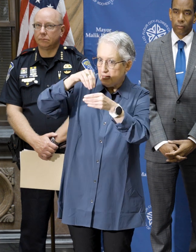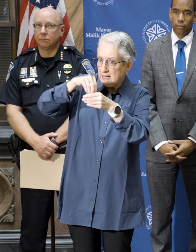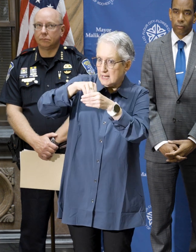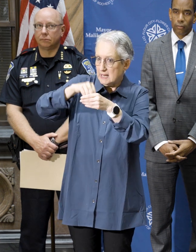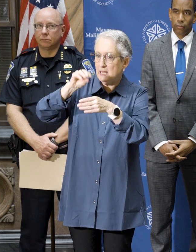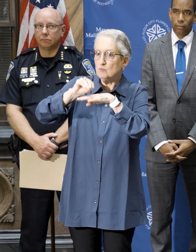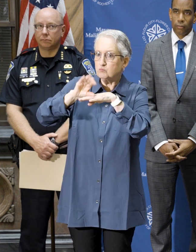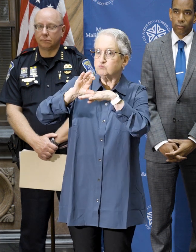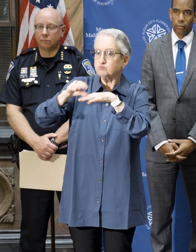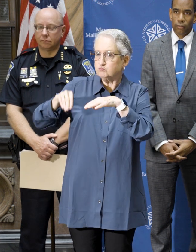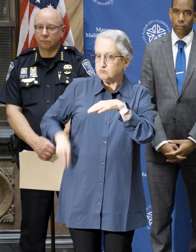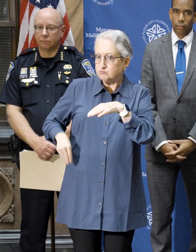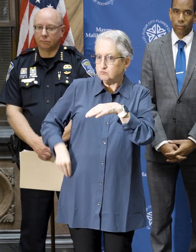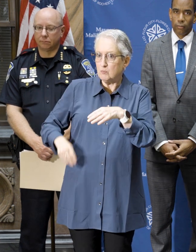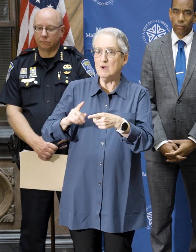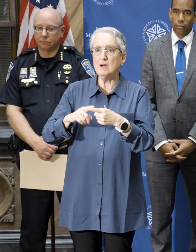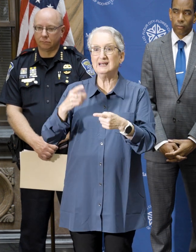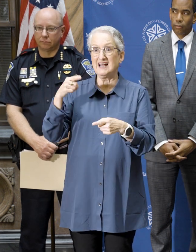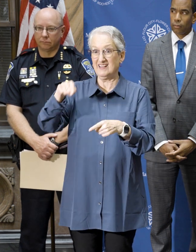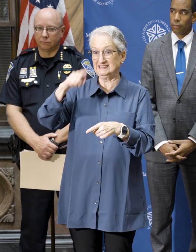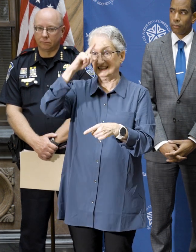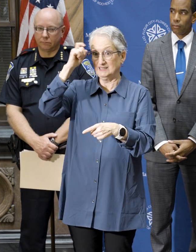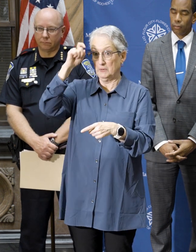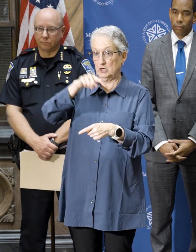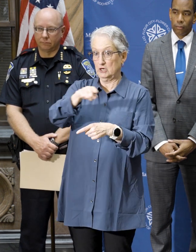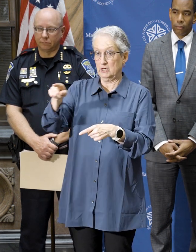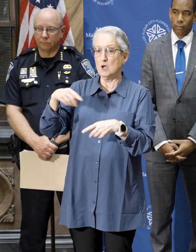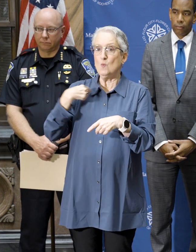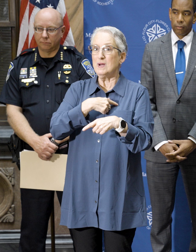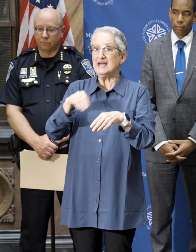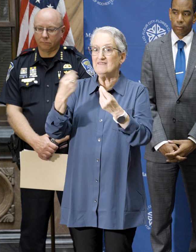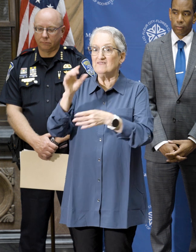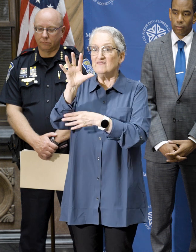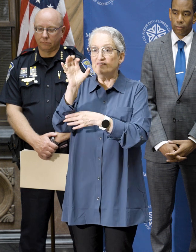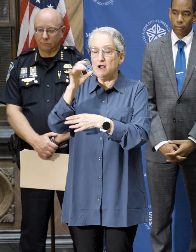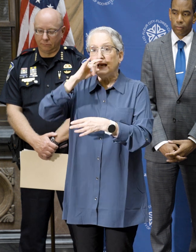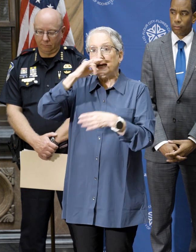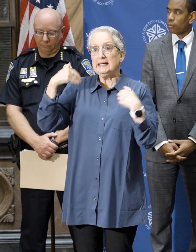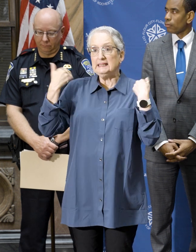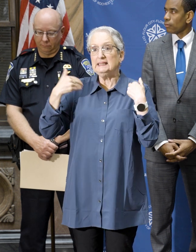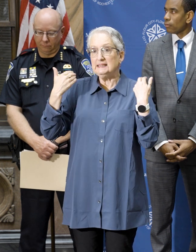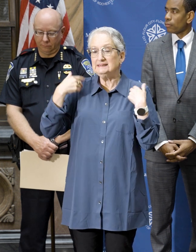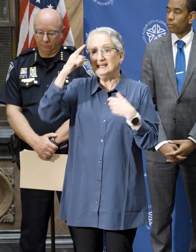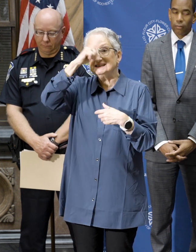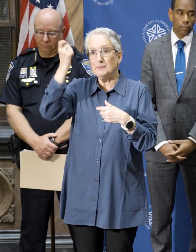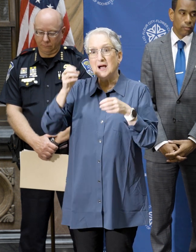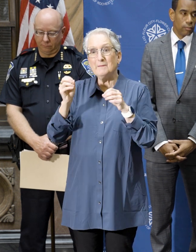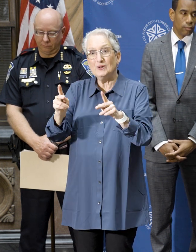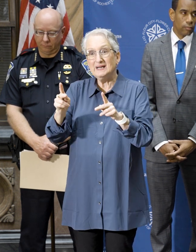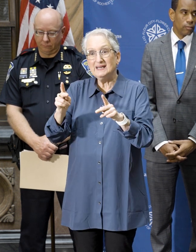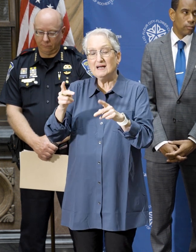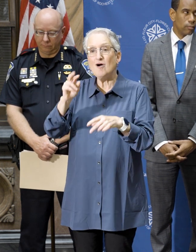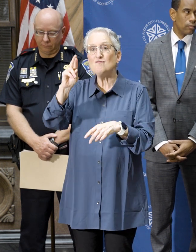for almost 500 youth through our Summer of Opportunity, through our Rock MBK Brothers,